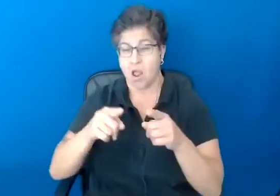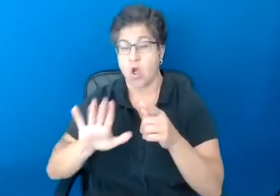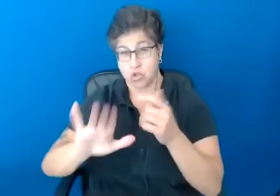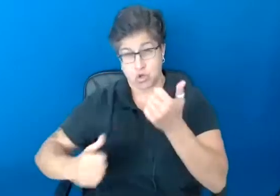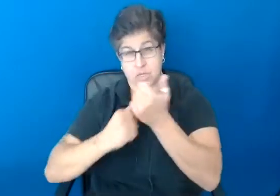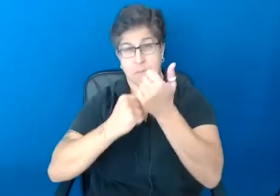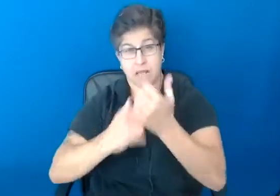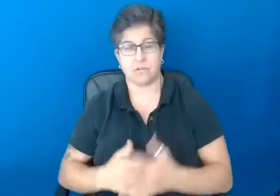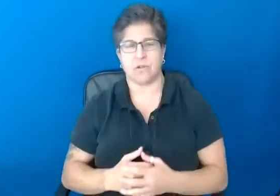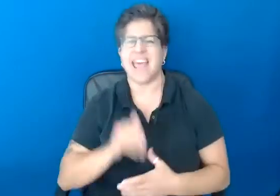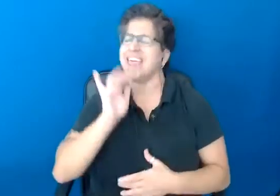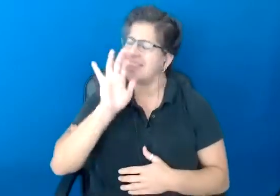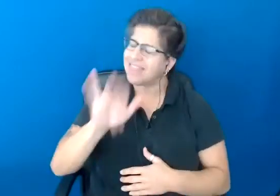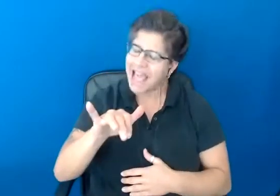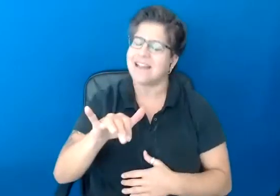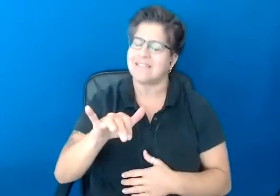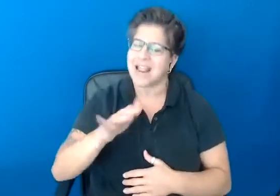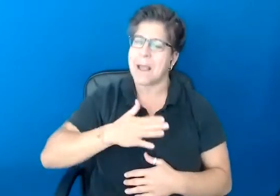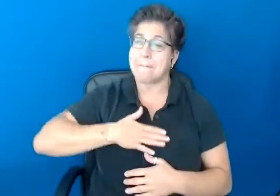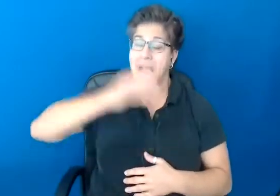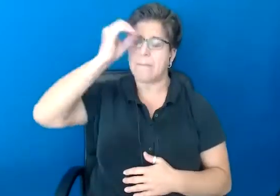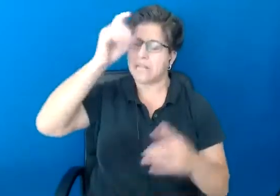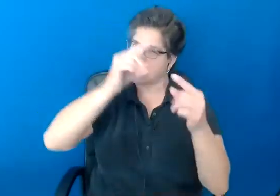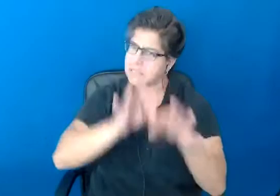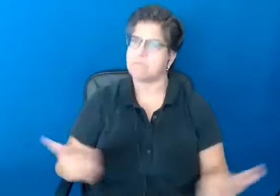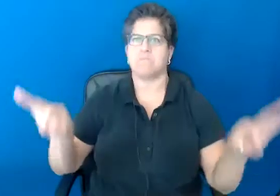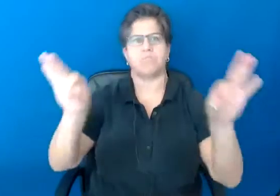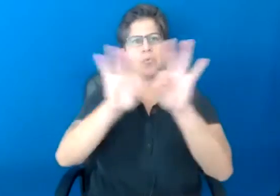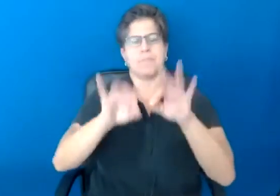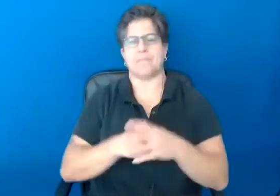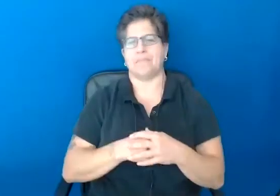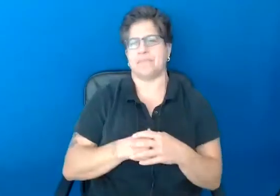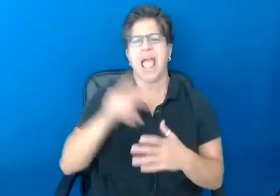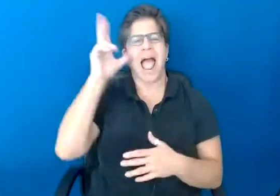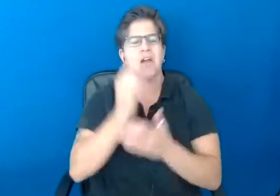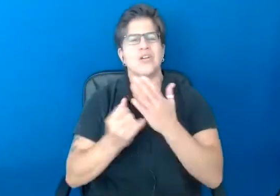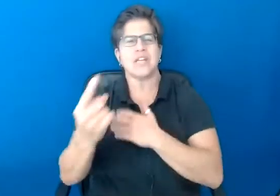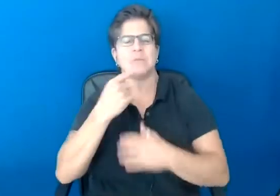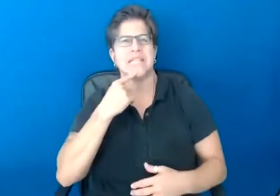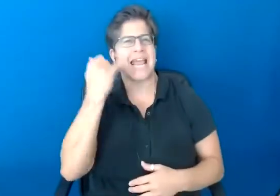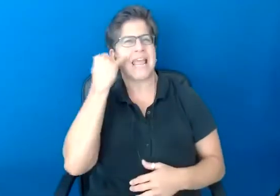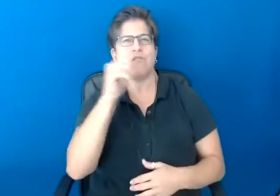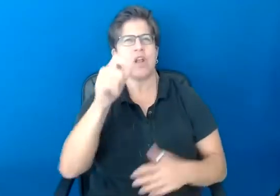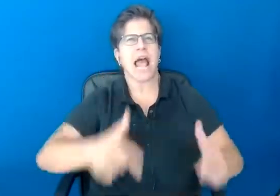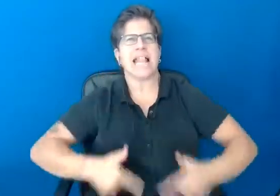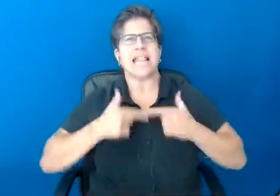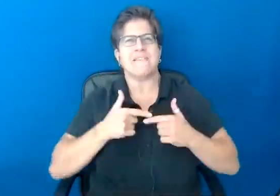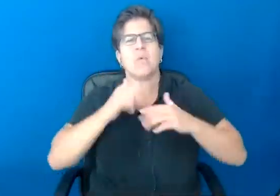a low level of anxiety, you're not paying attention. And I thought, well, that's